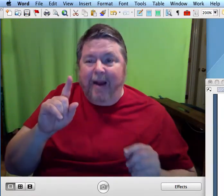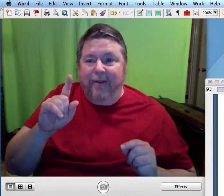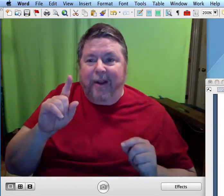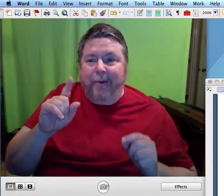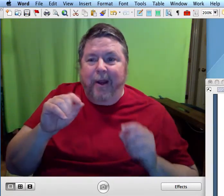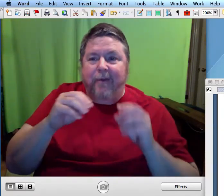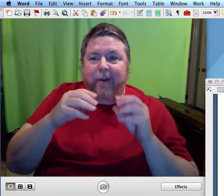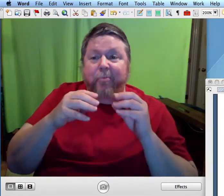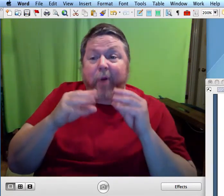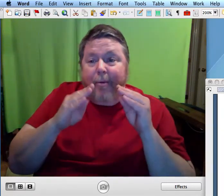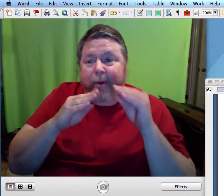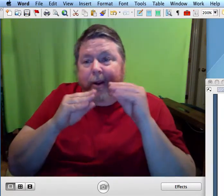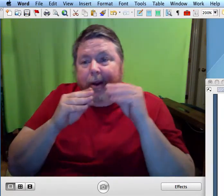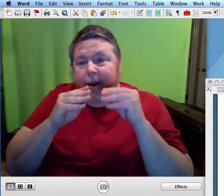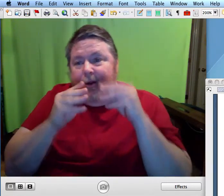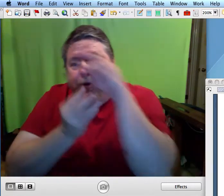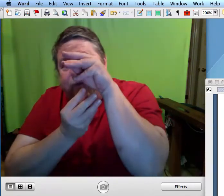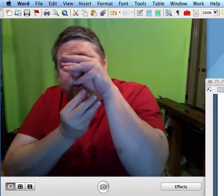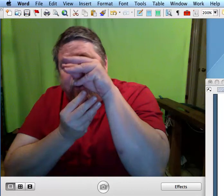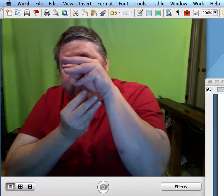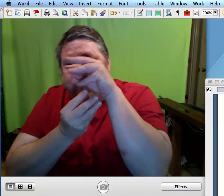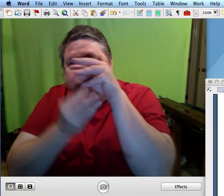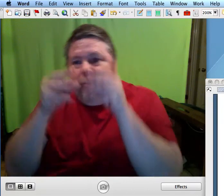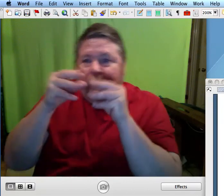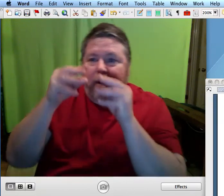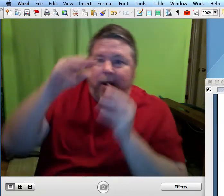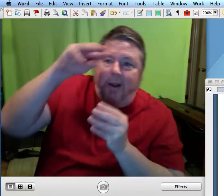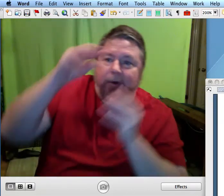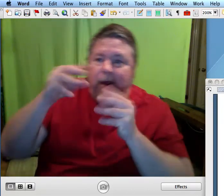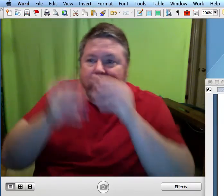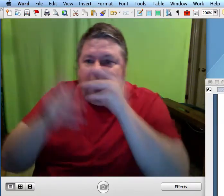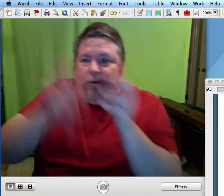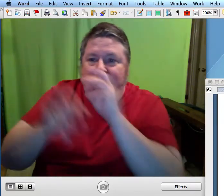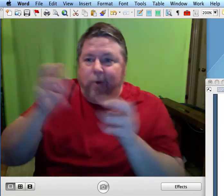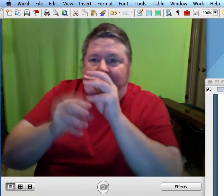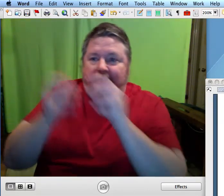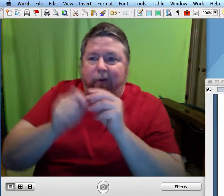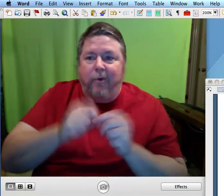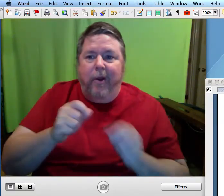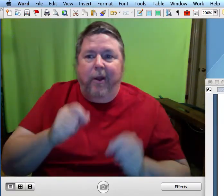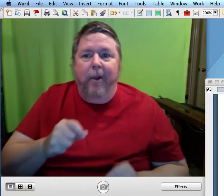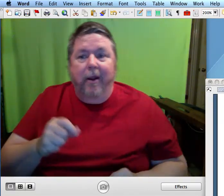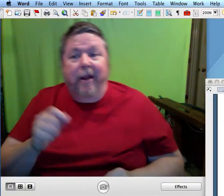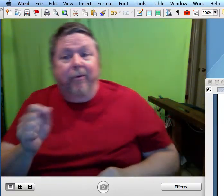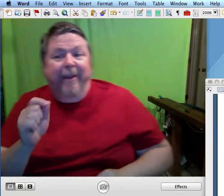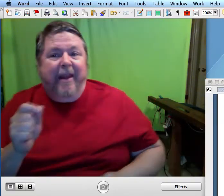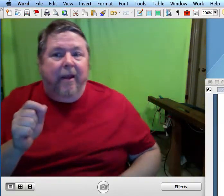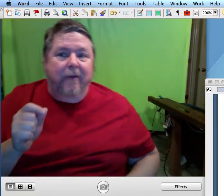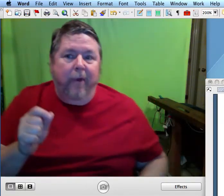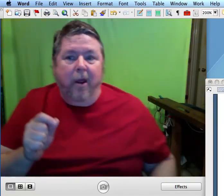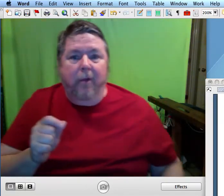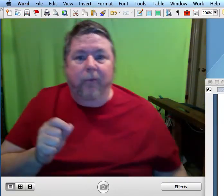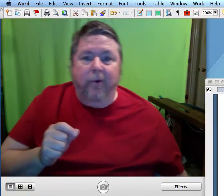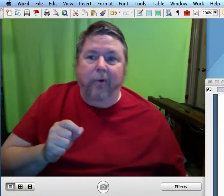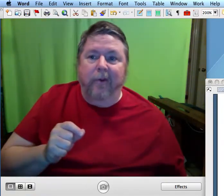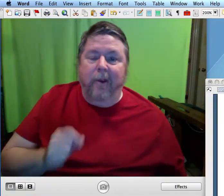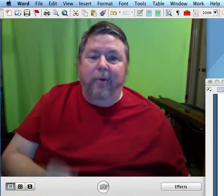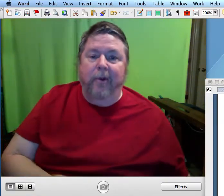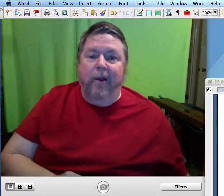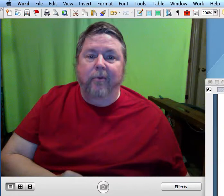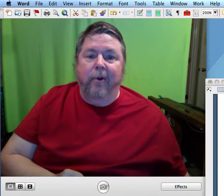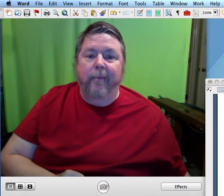reality of simultaneous is probably you're giving 50% or more on any given task, and you're just quickly changing between them. That's what we think is going on when you're